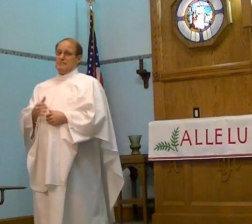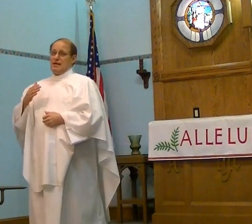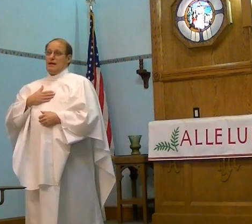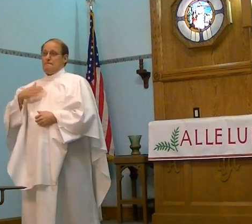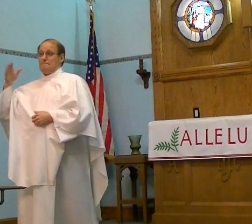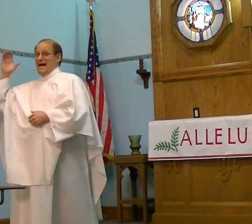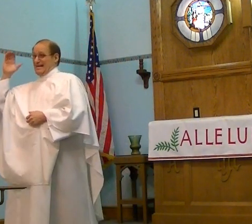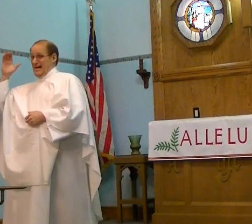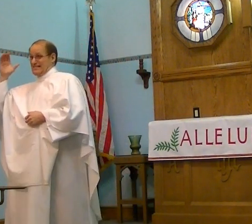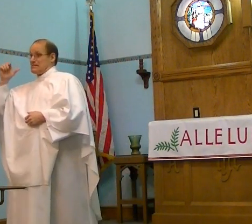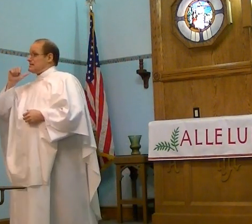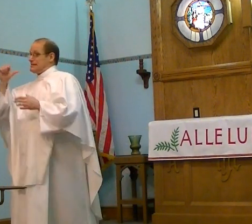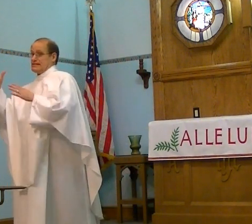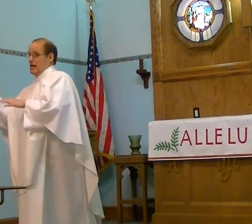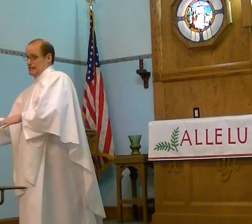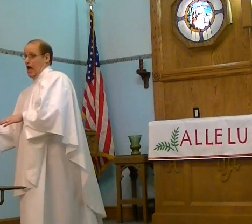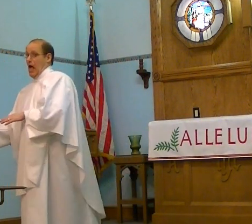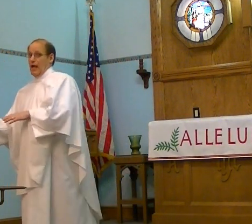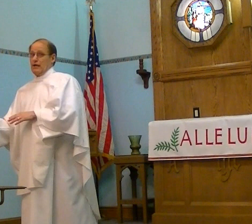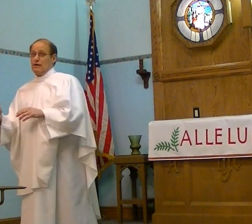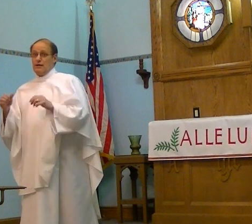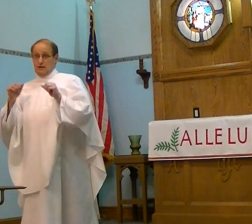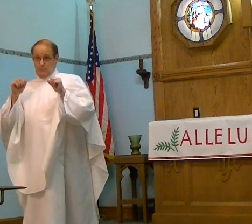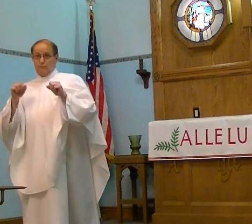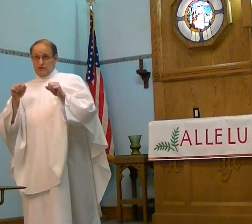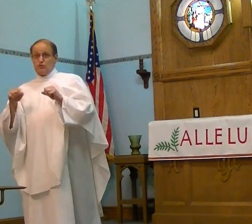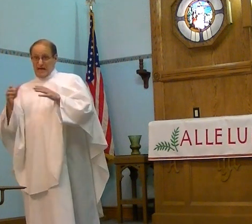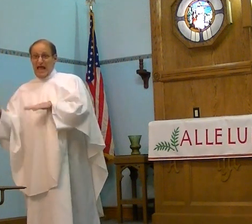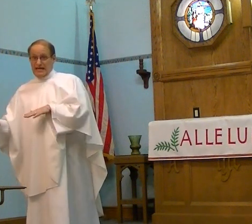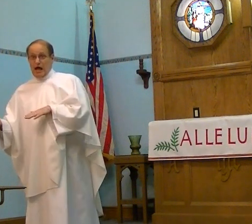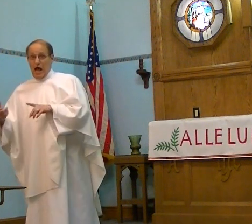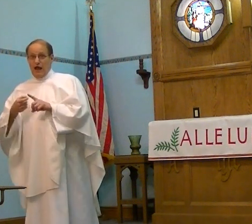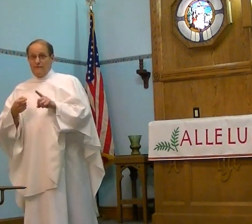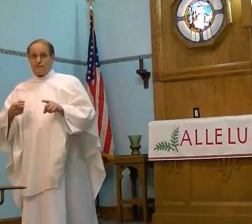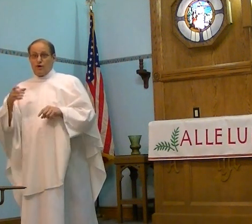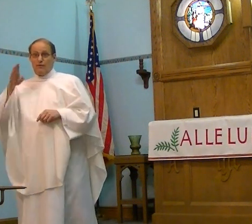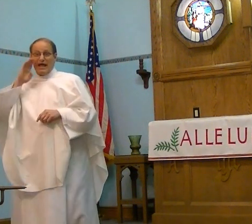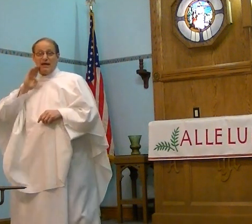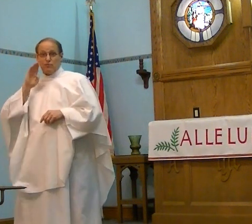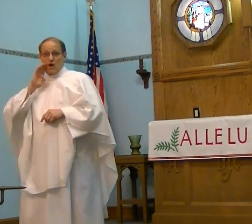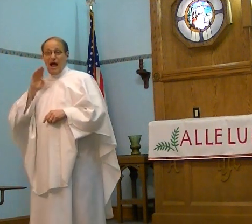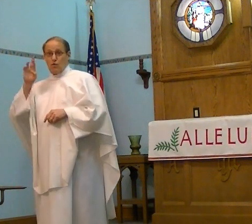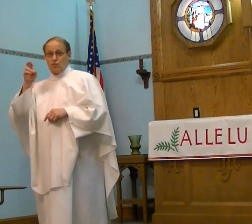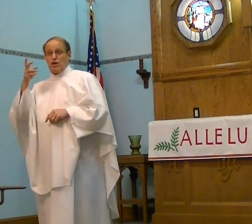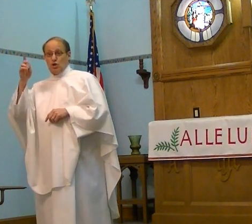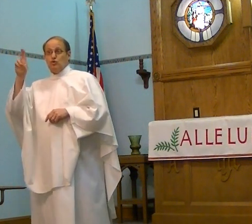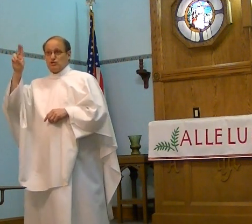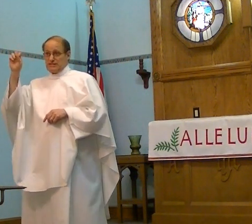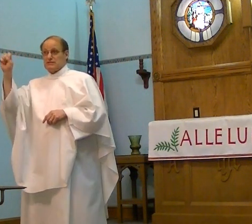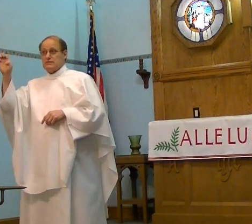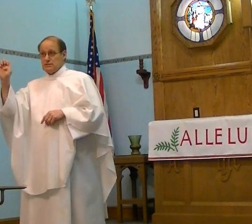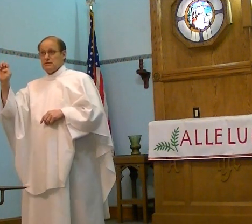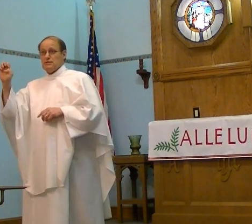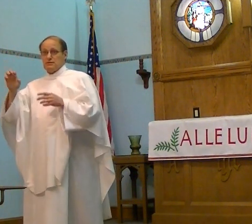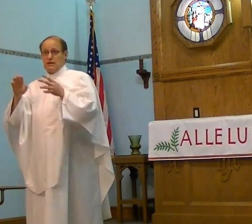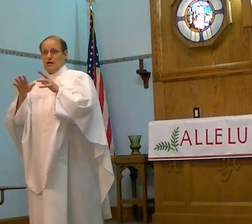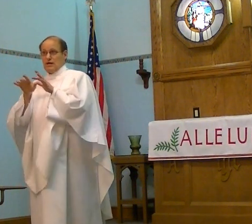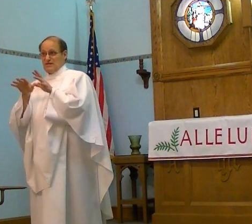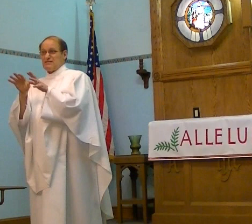My cousin did not die. But you can die from a brown recluse, the